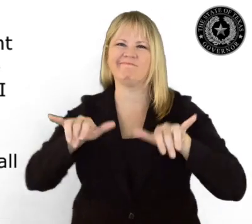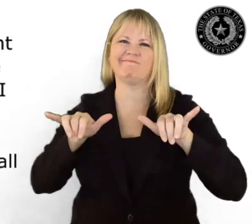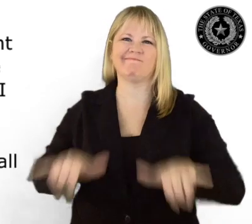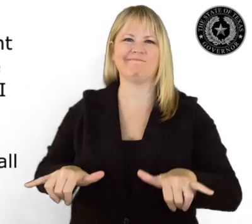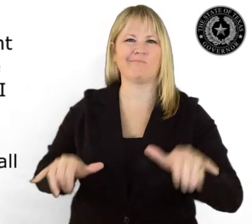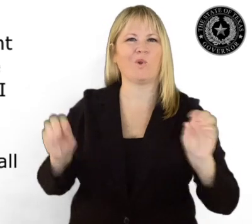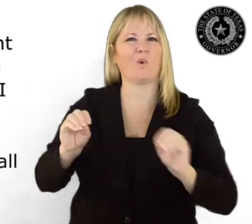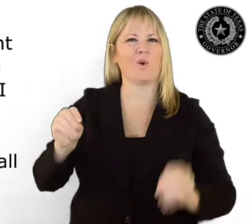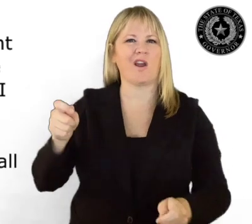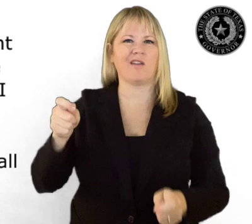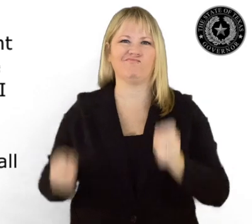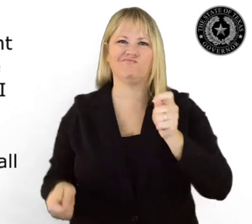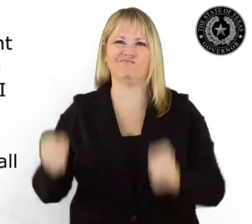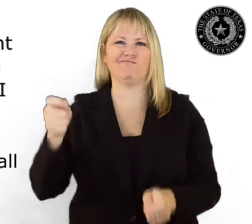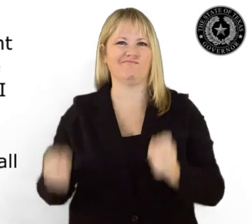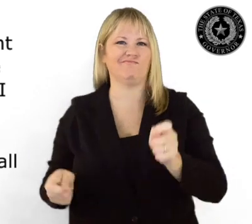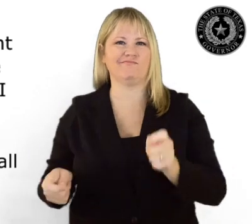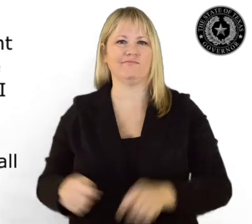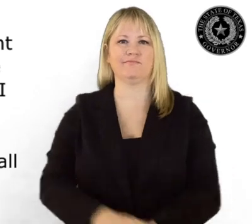counties, and